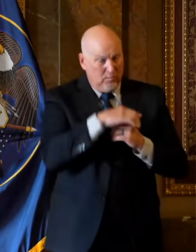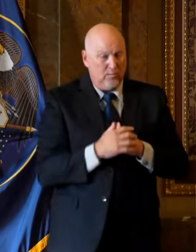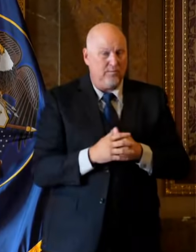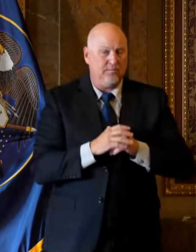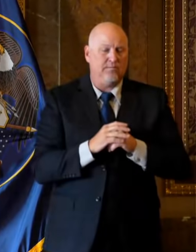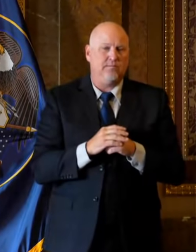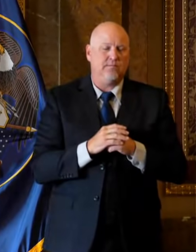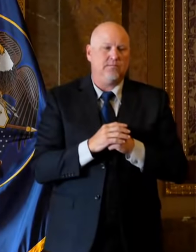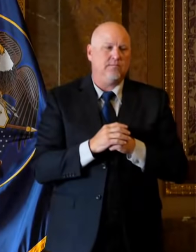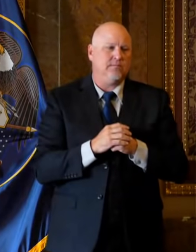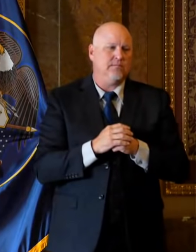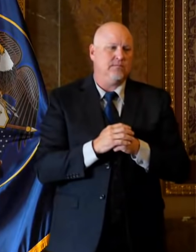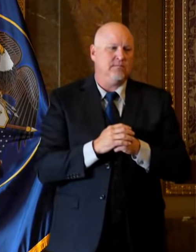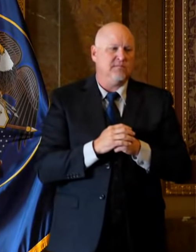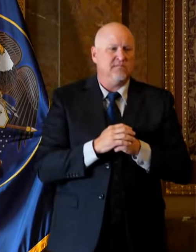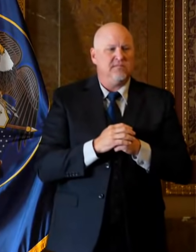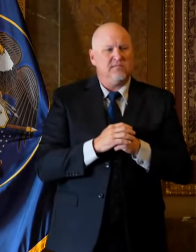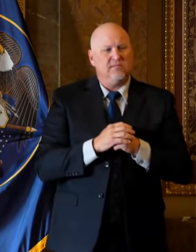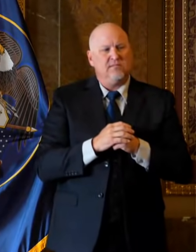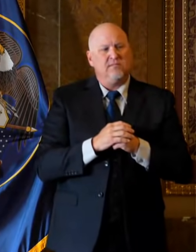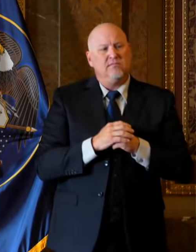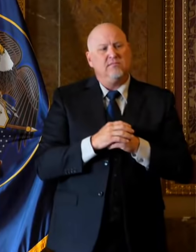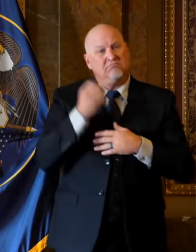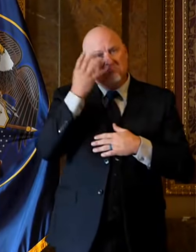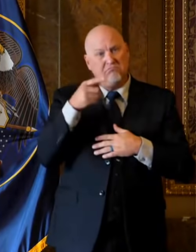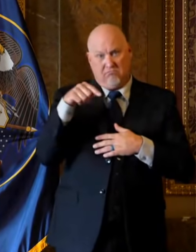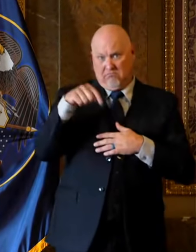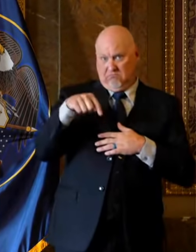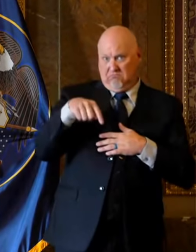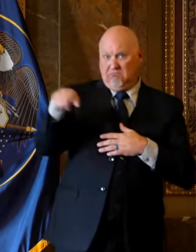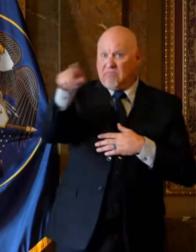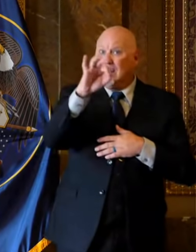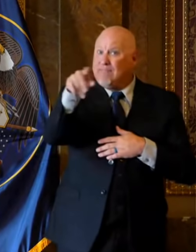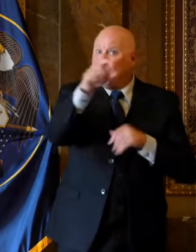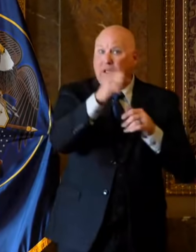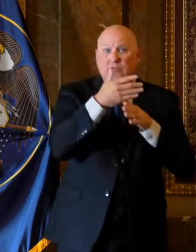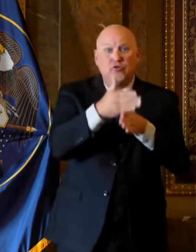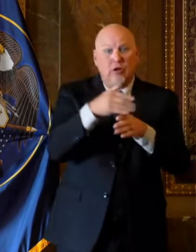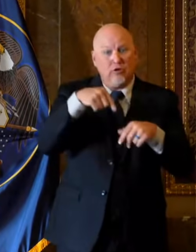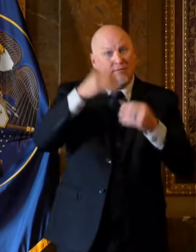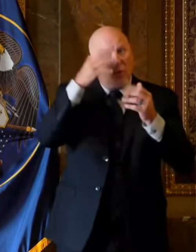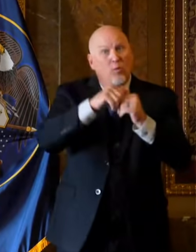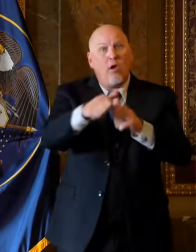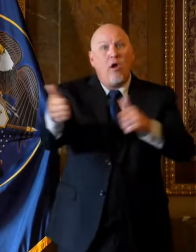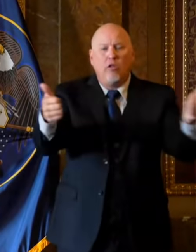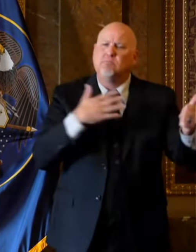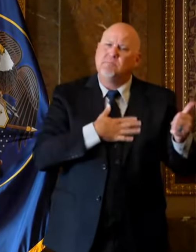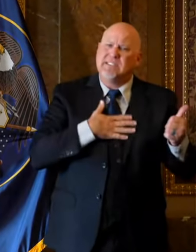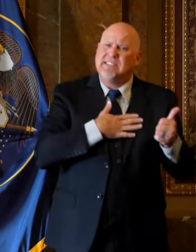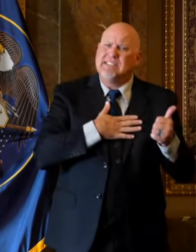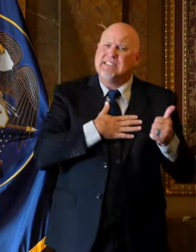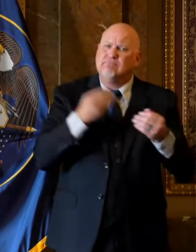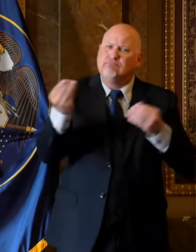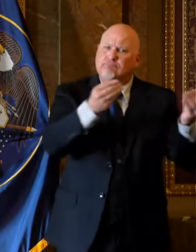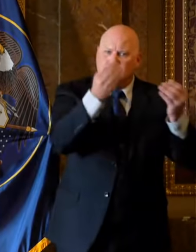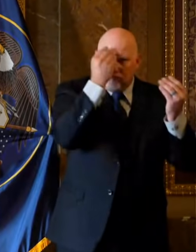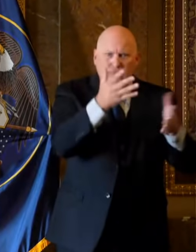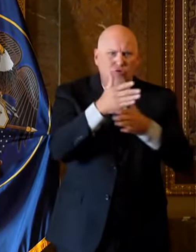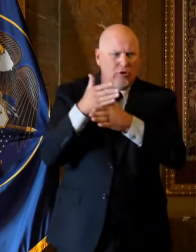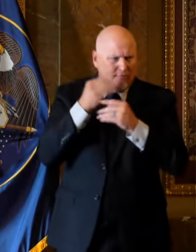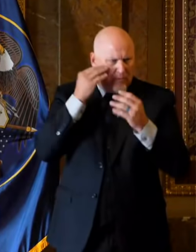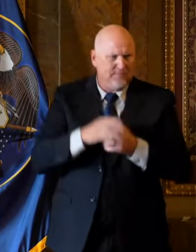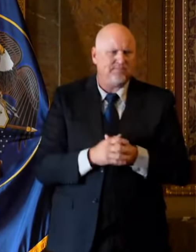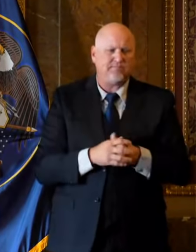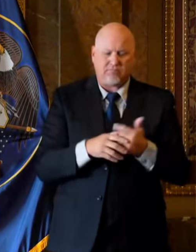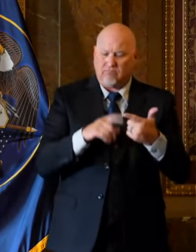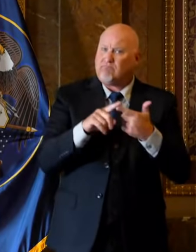disinformation. The ask for you to personally get vaccinated and encourage your friends to do so. The ask for you is